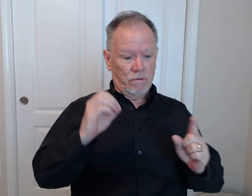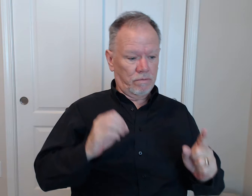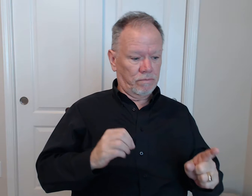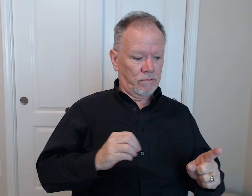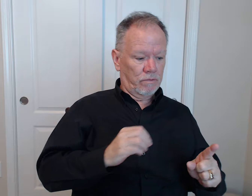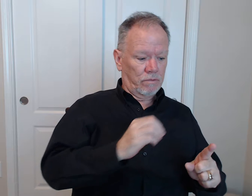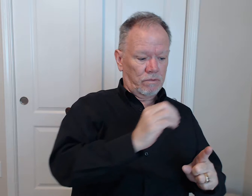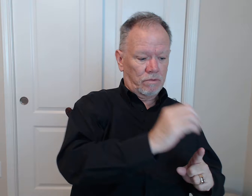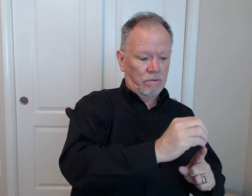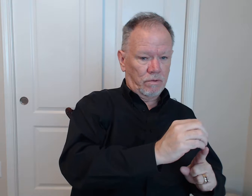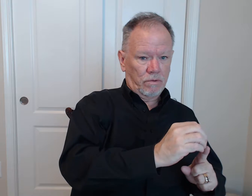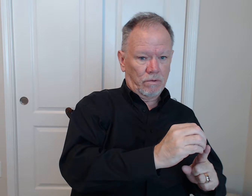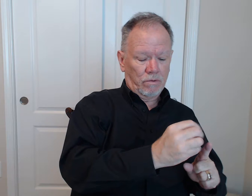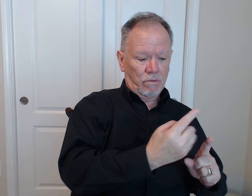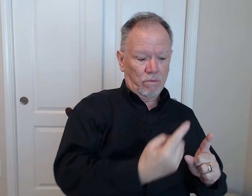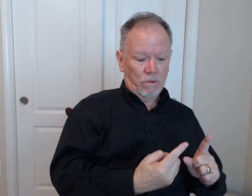2, 3,